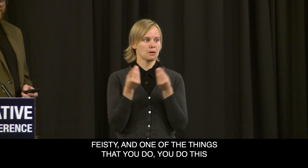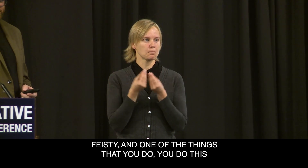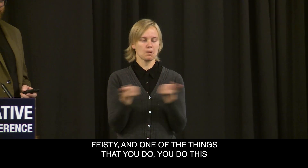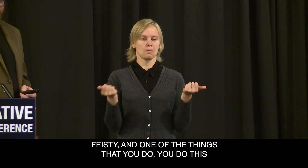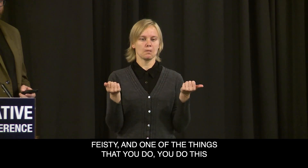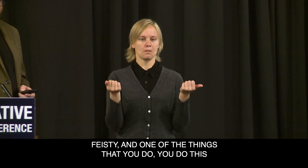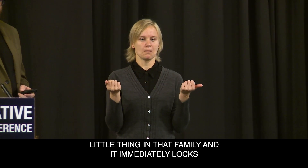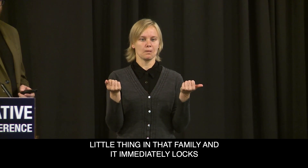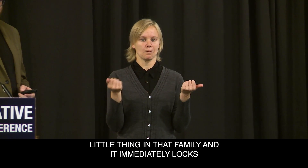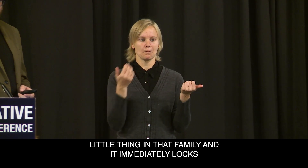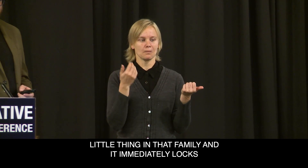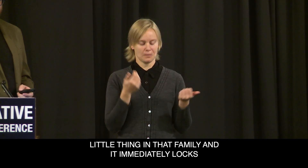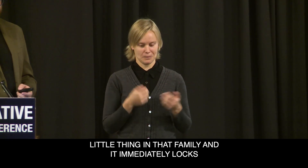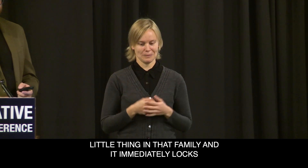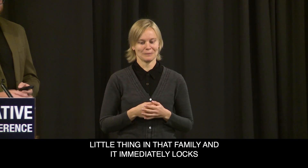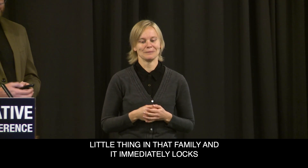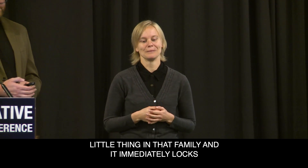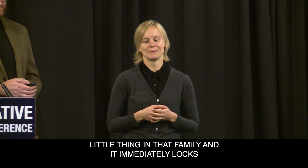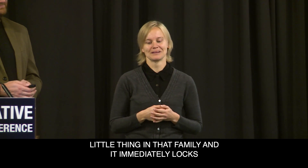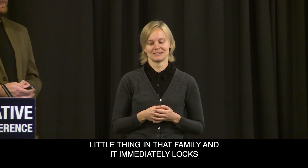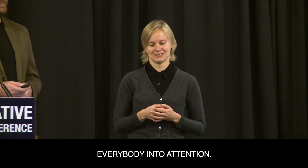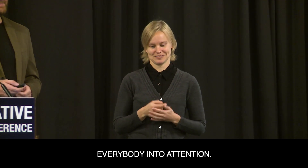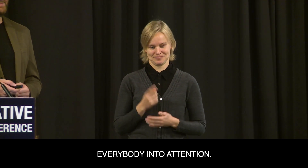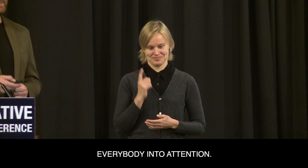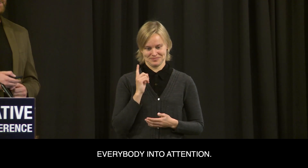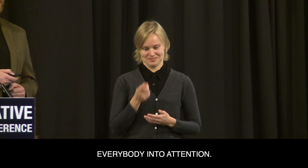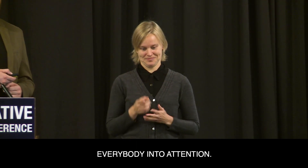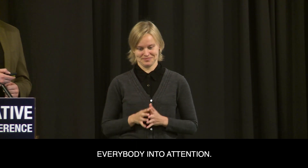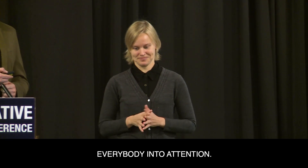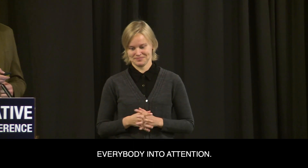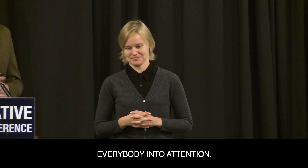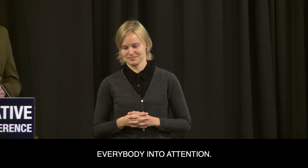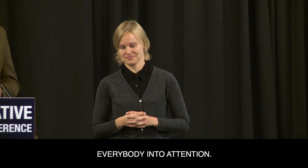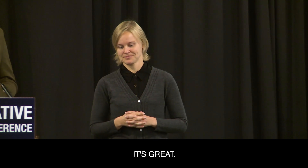is do this little thing in that family, and it immediately locks everybody into attention. It's great.